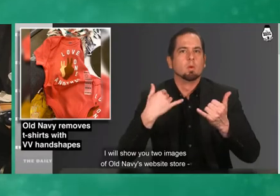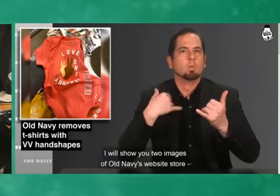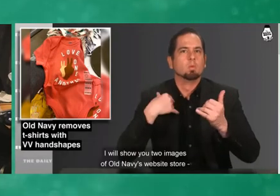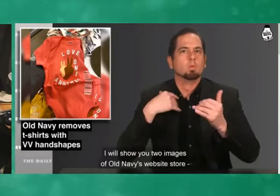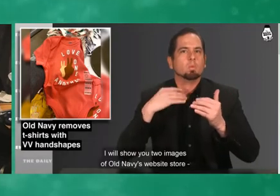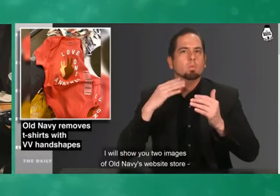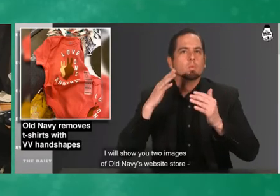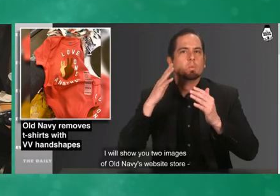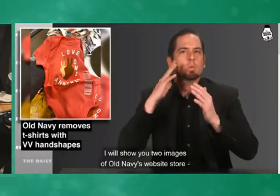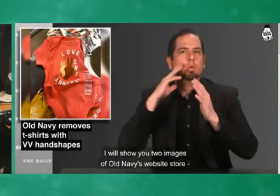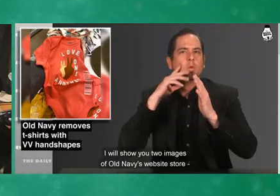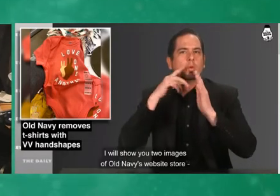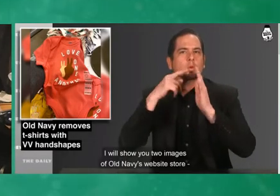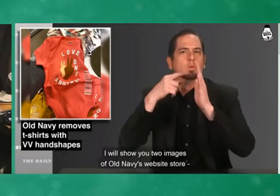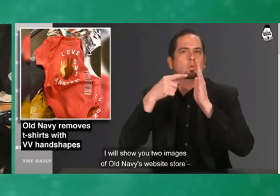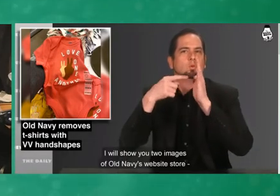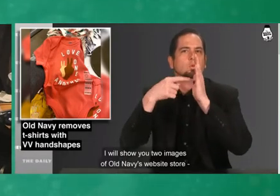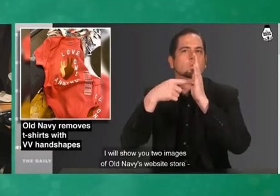Okay, so now